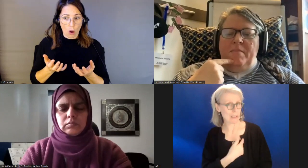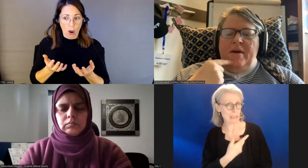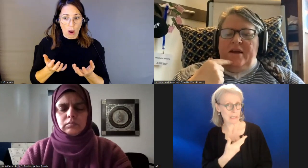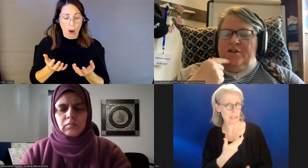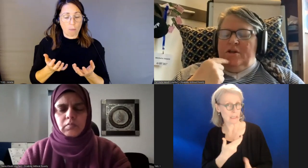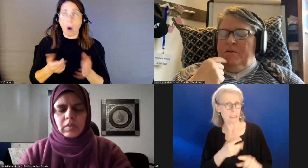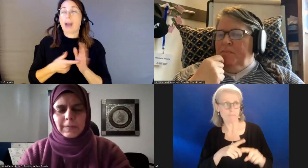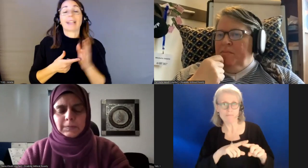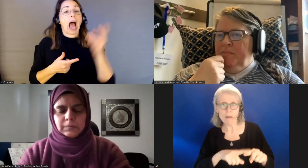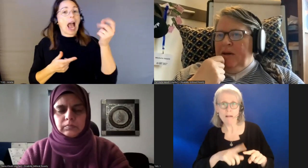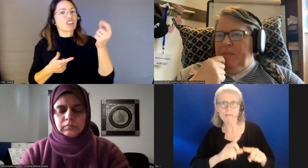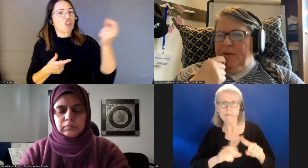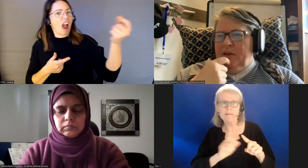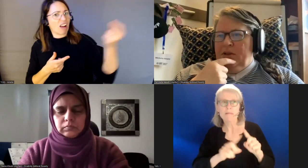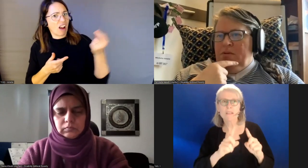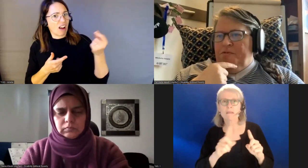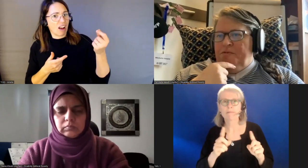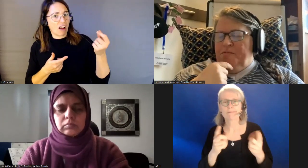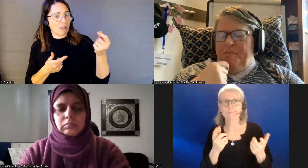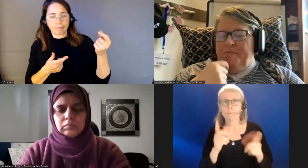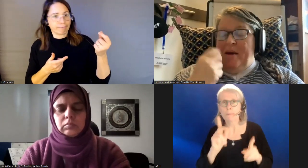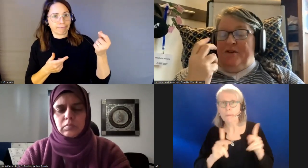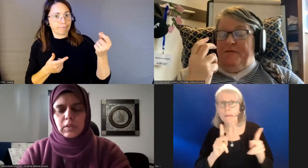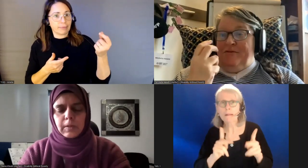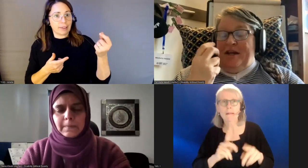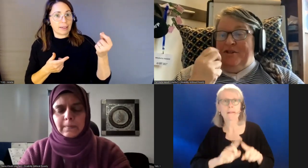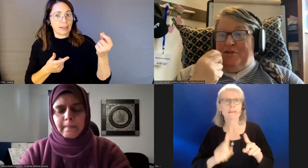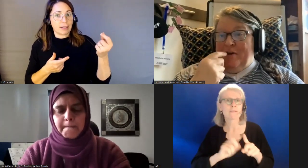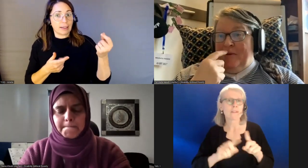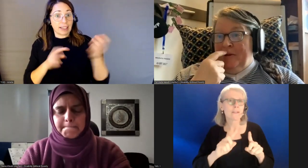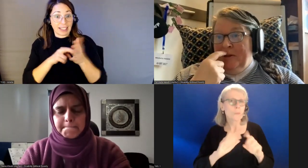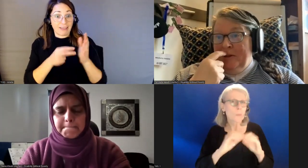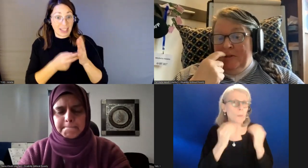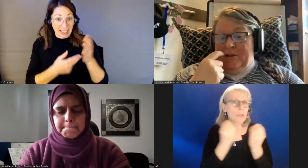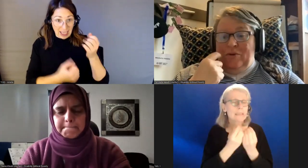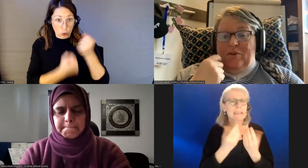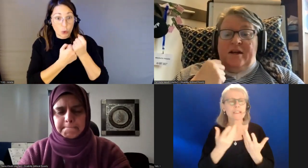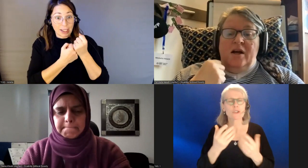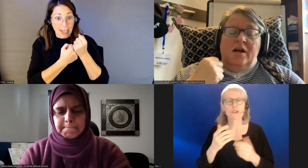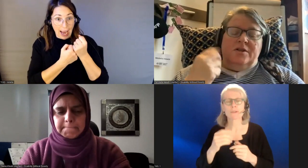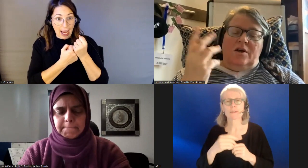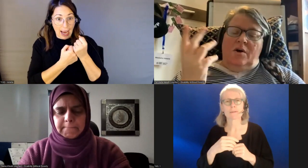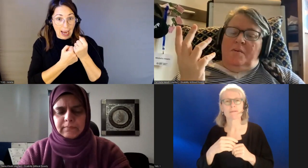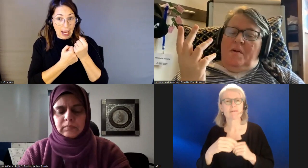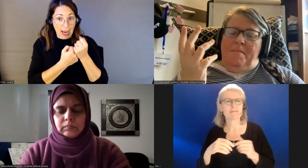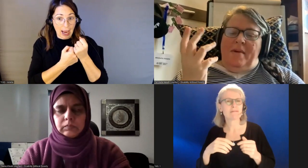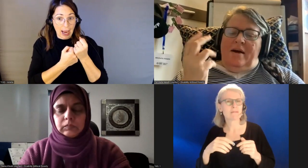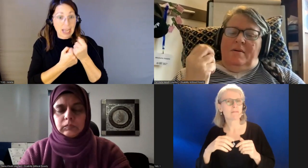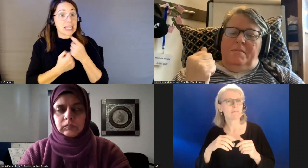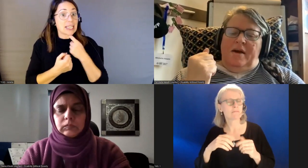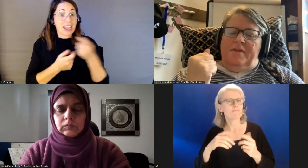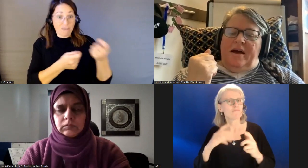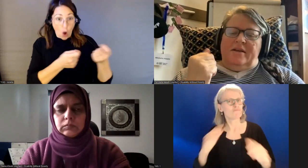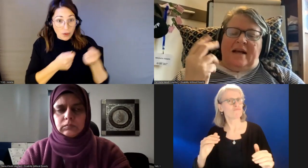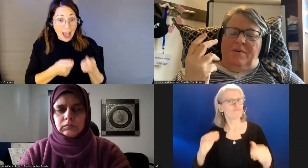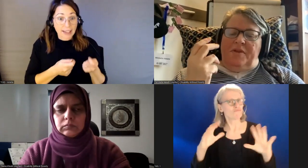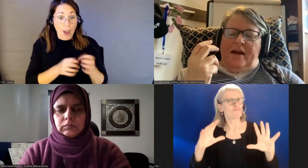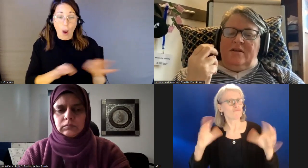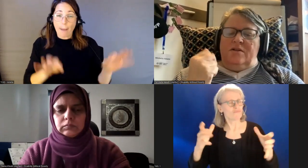support from major people, major foundations rather, to do that. So